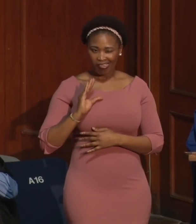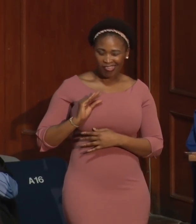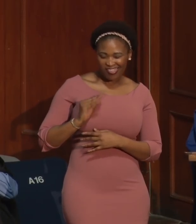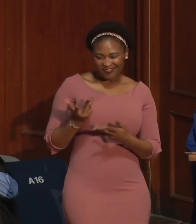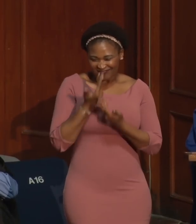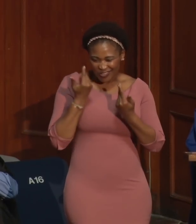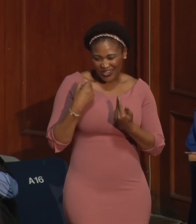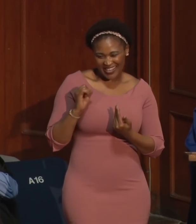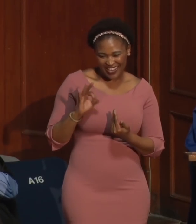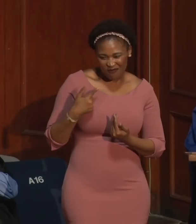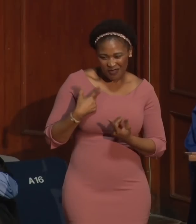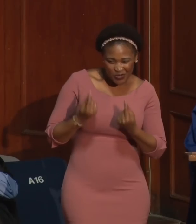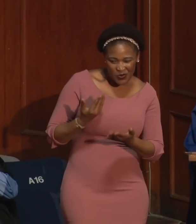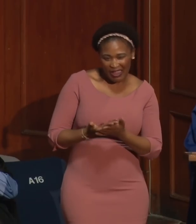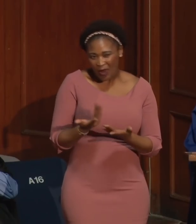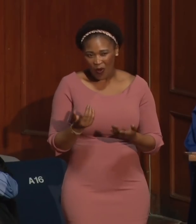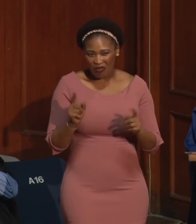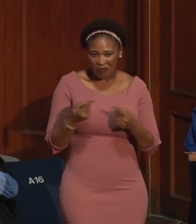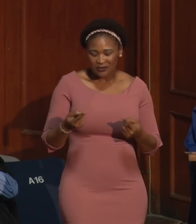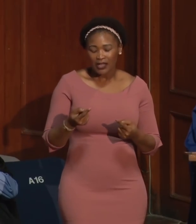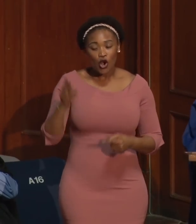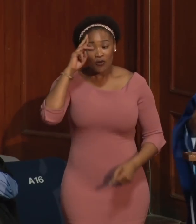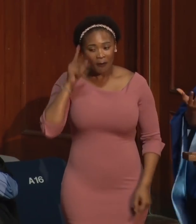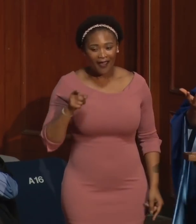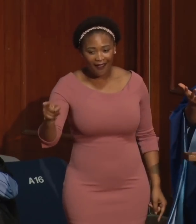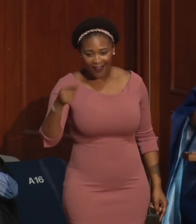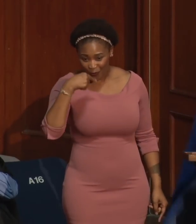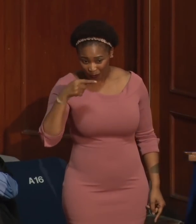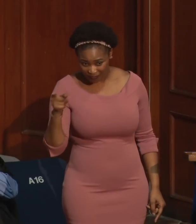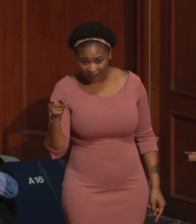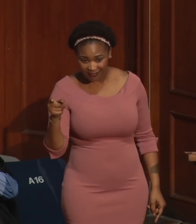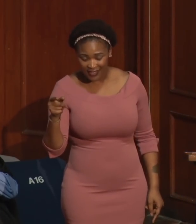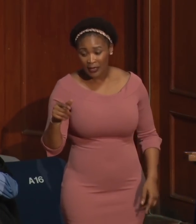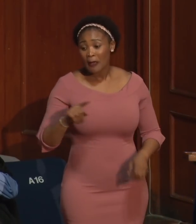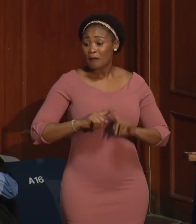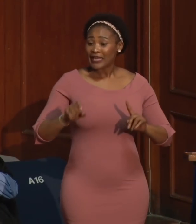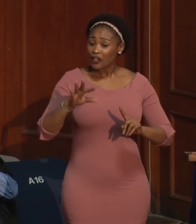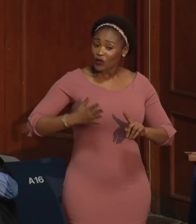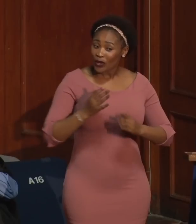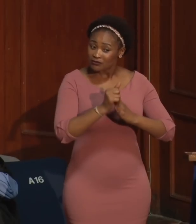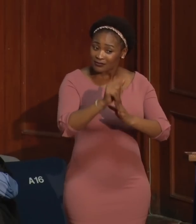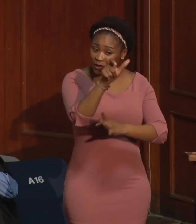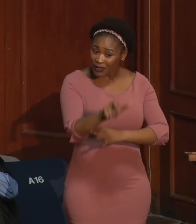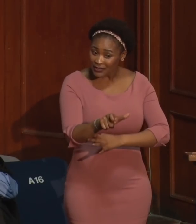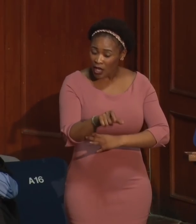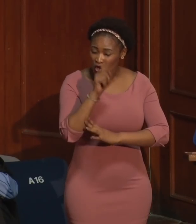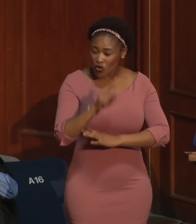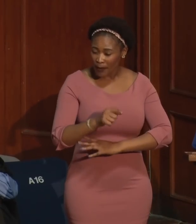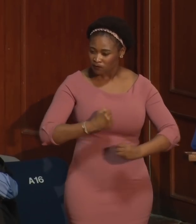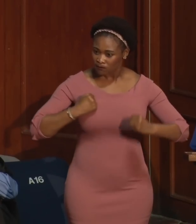or not, think of Ningiza. But of course, to be a trailblazer, you have to be